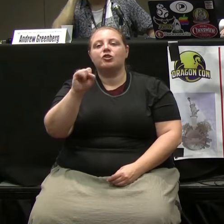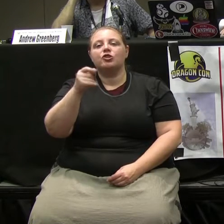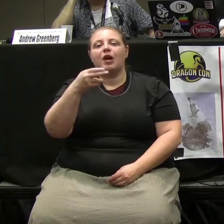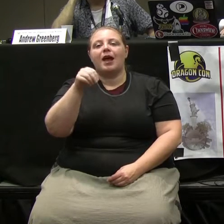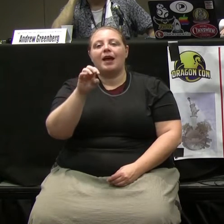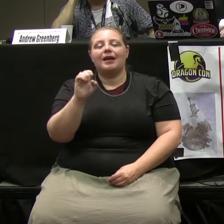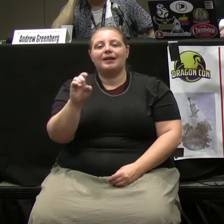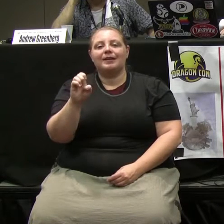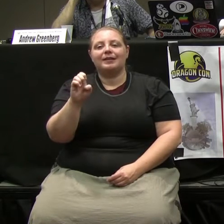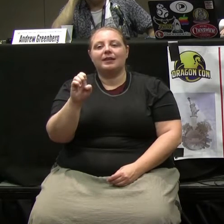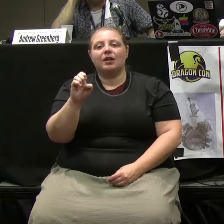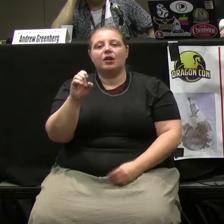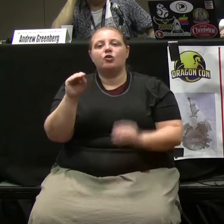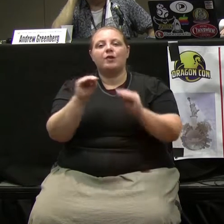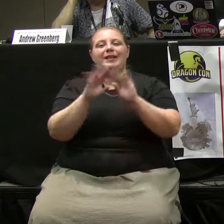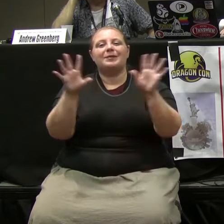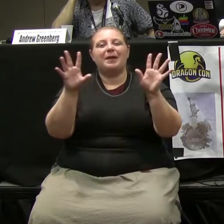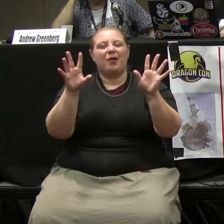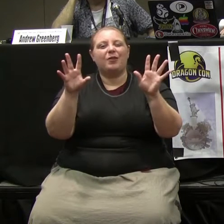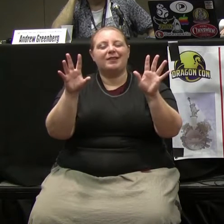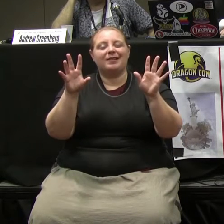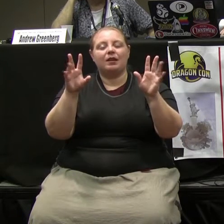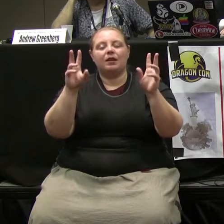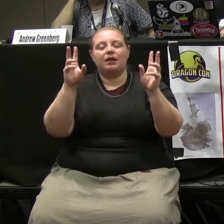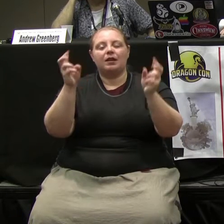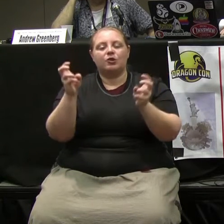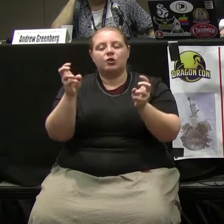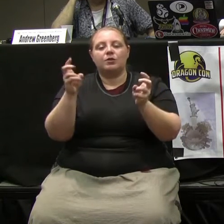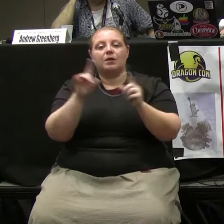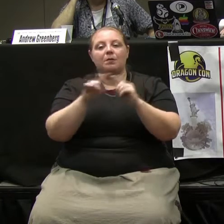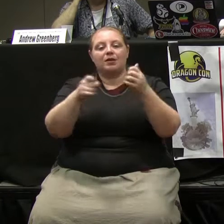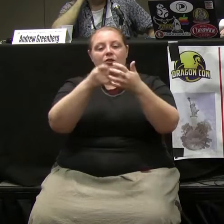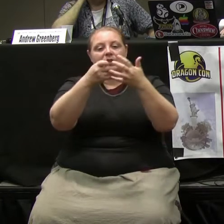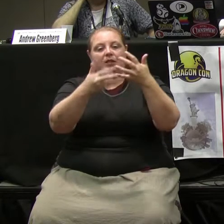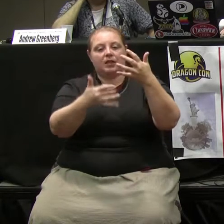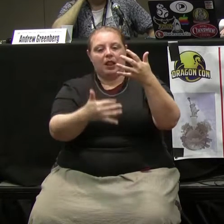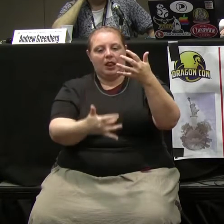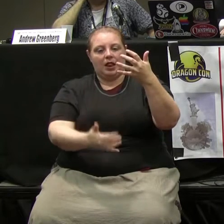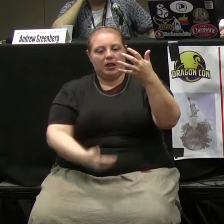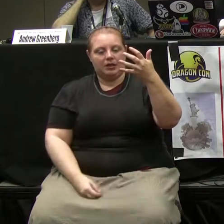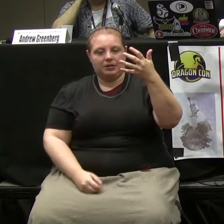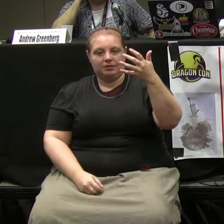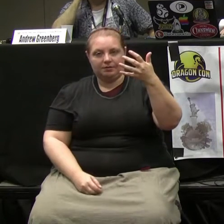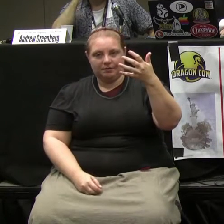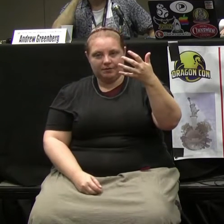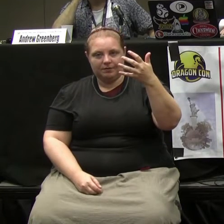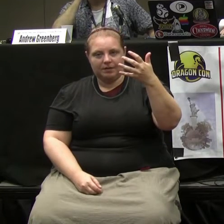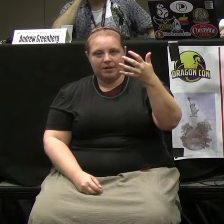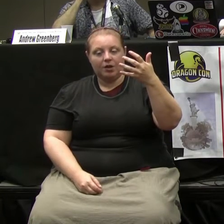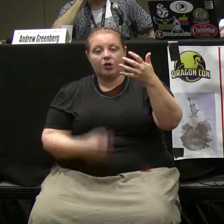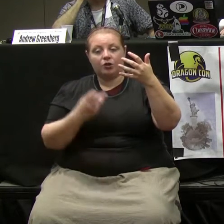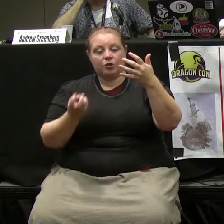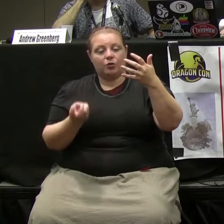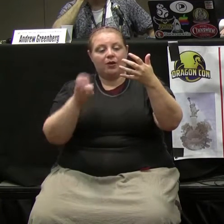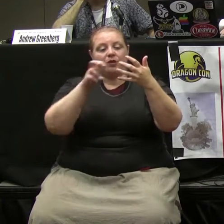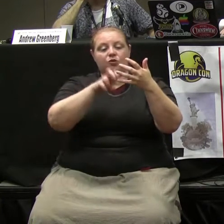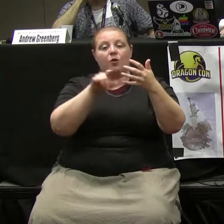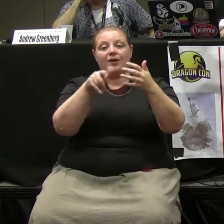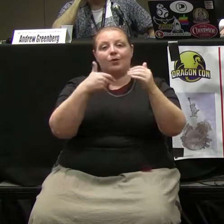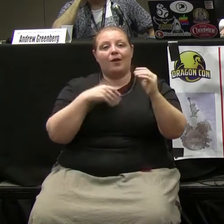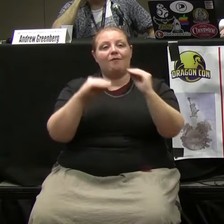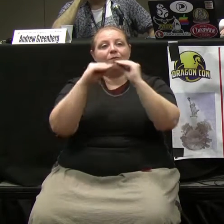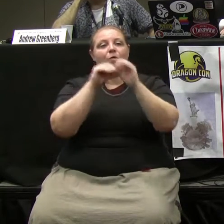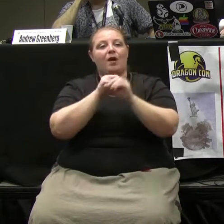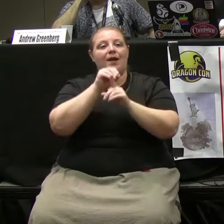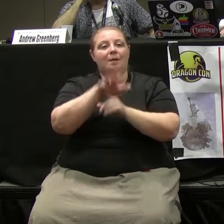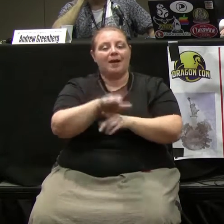Force, which does transparency issues. But there's just a huge, huge list, and it's not hard to get on there and then suddenly have a much bigger impact, because